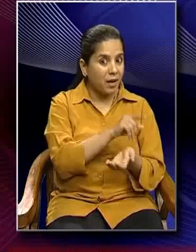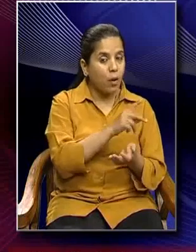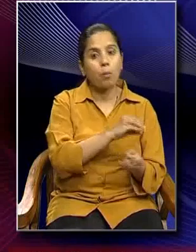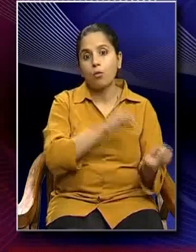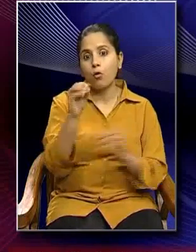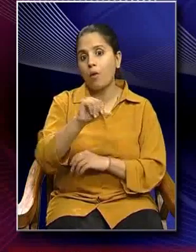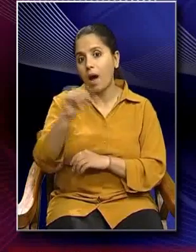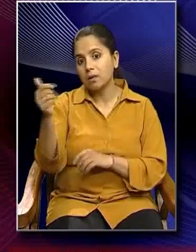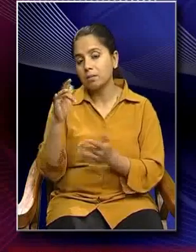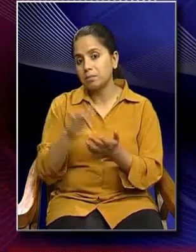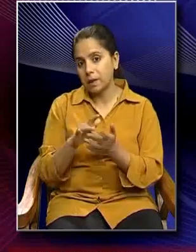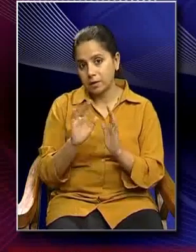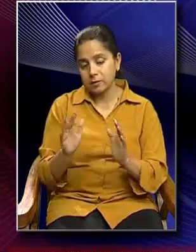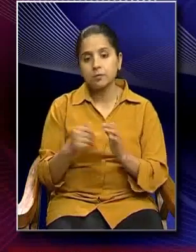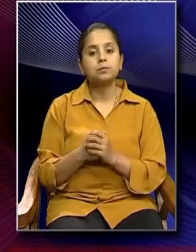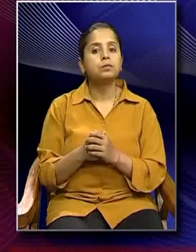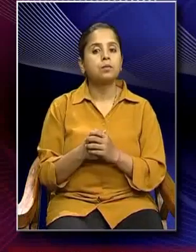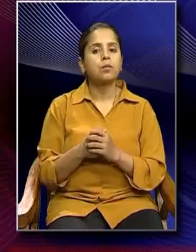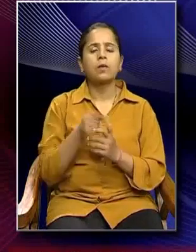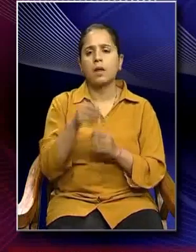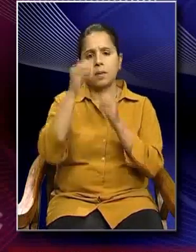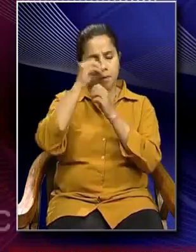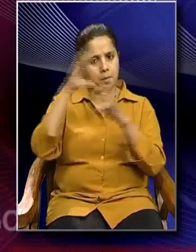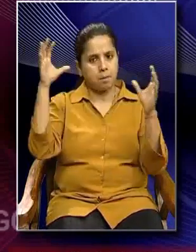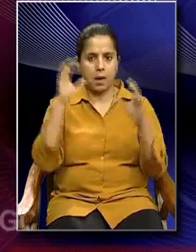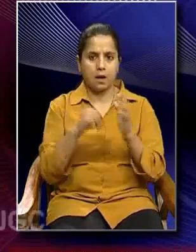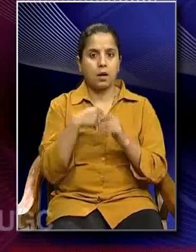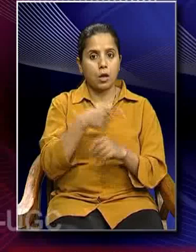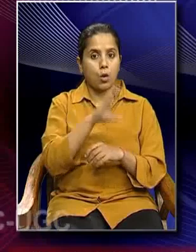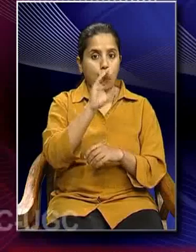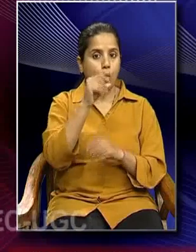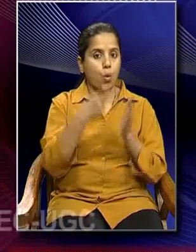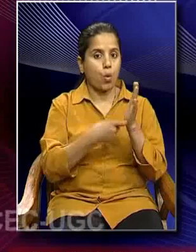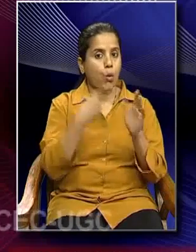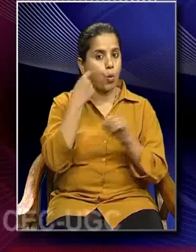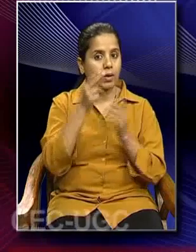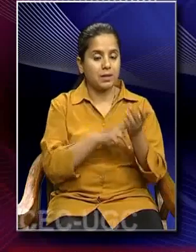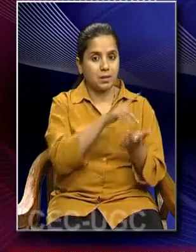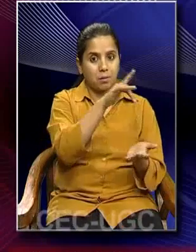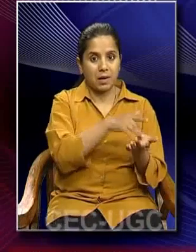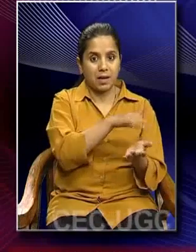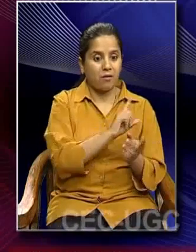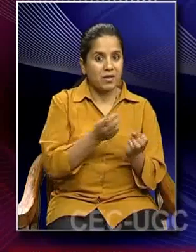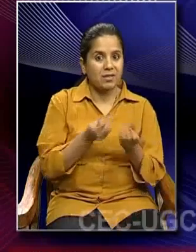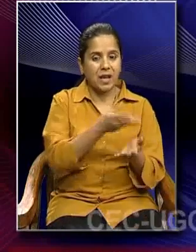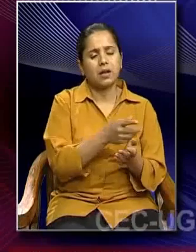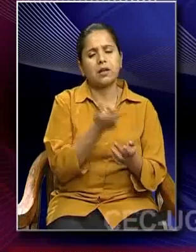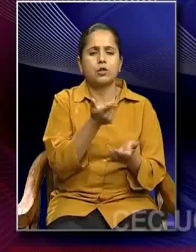destination. Now imagine if the place of origin happens to be a small